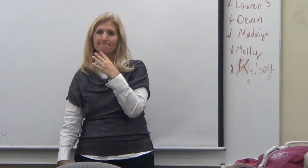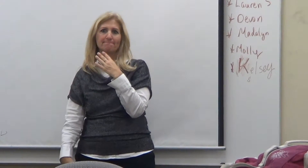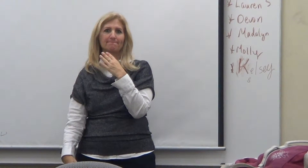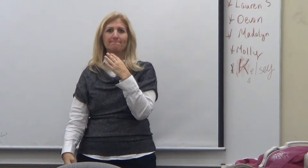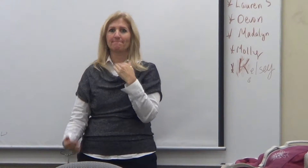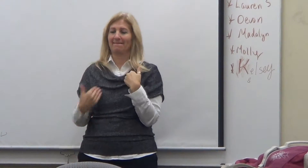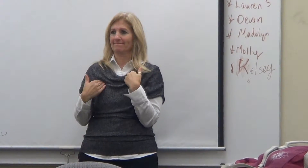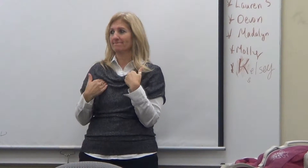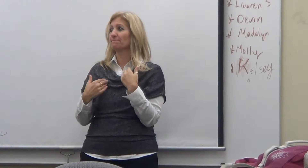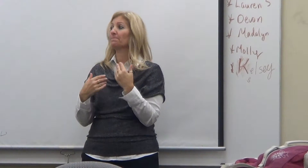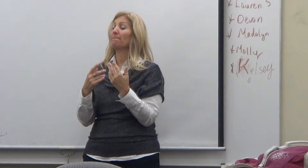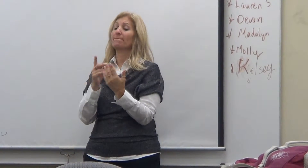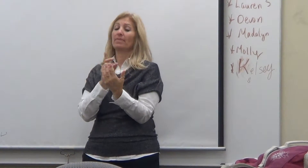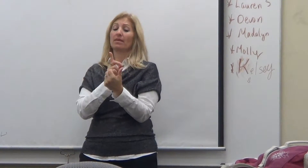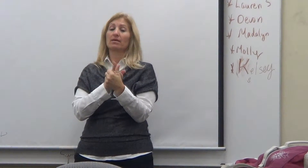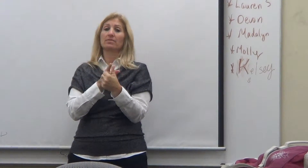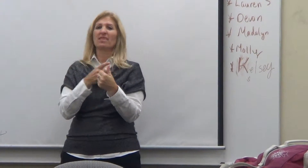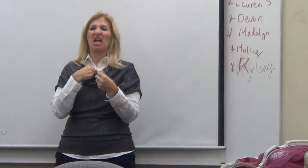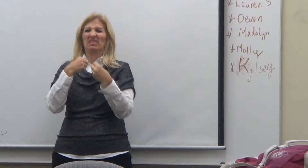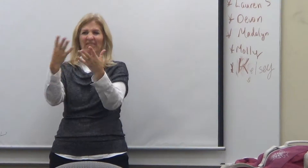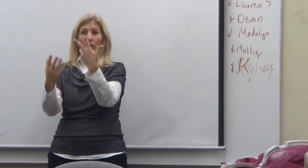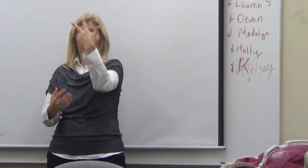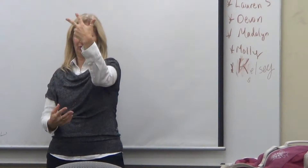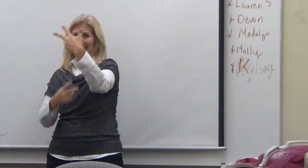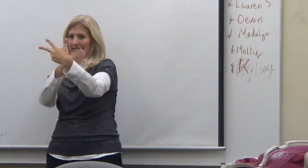of projects that operate under them.